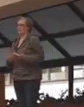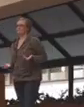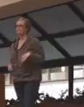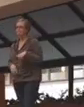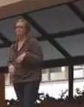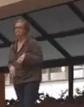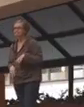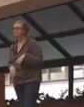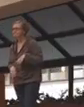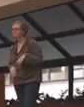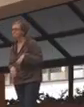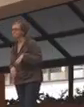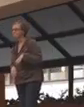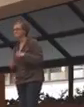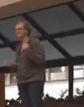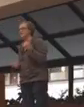I think there's a lot we don't know.